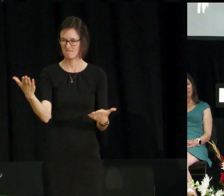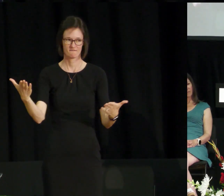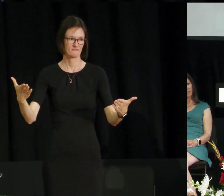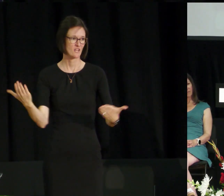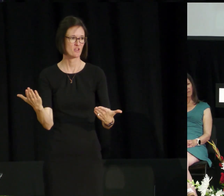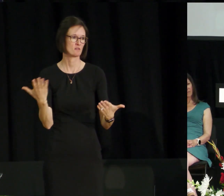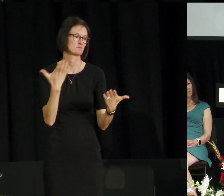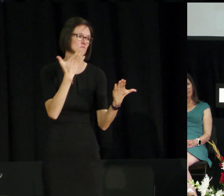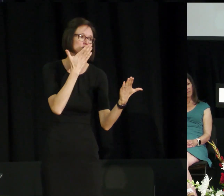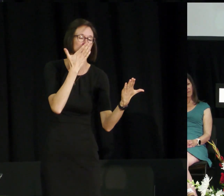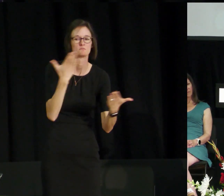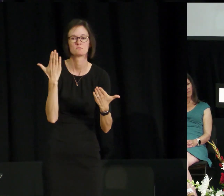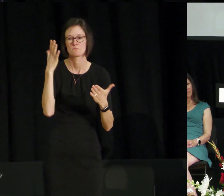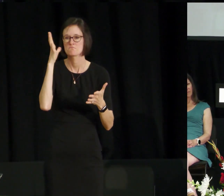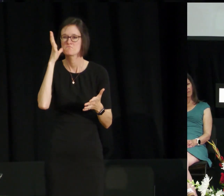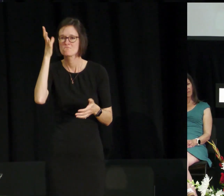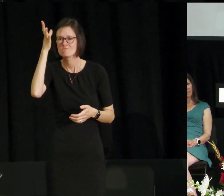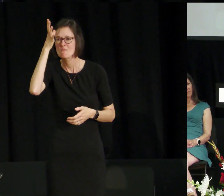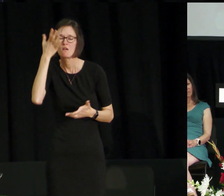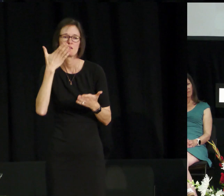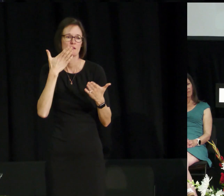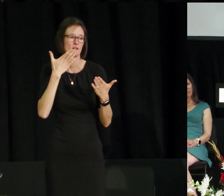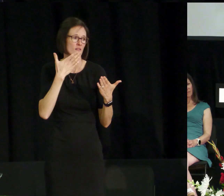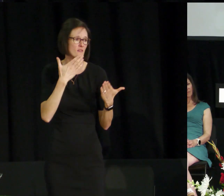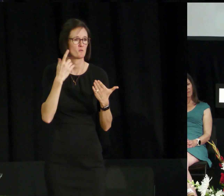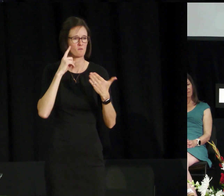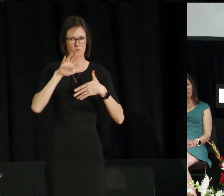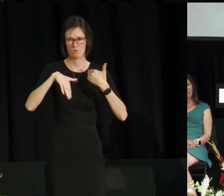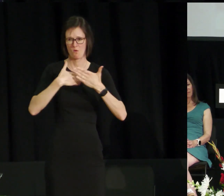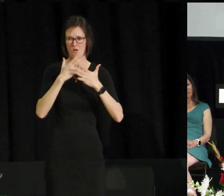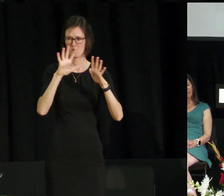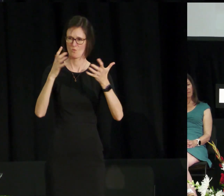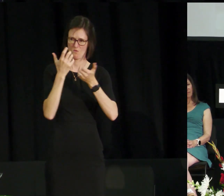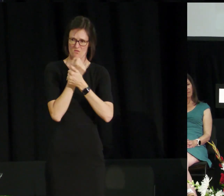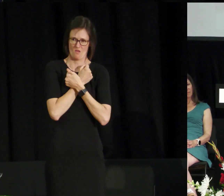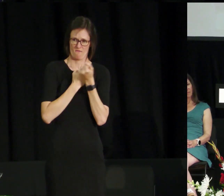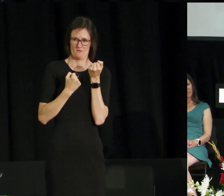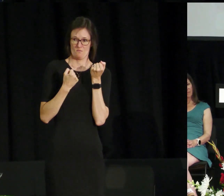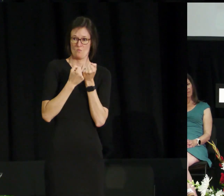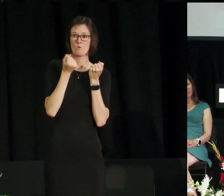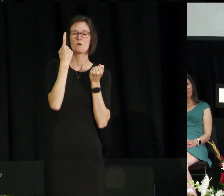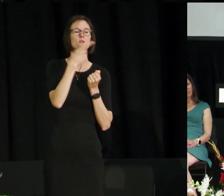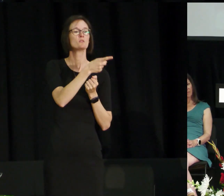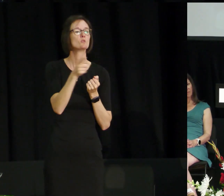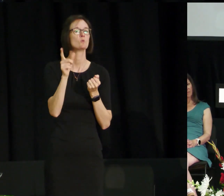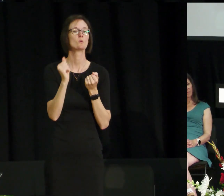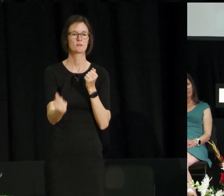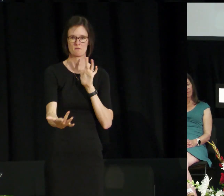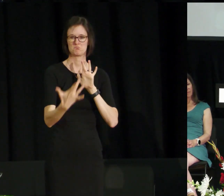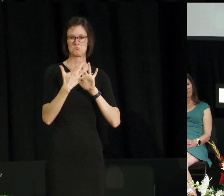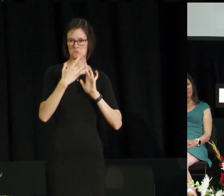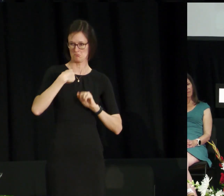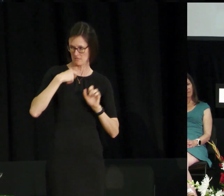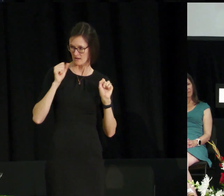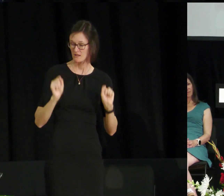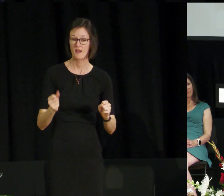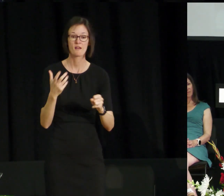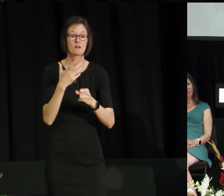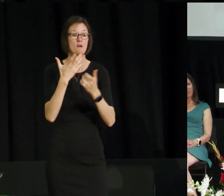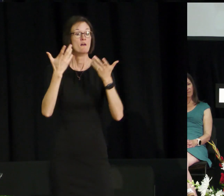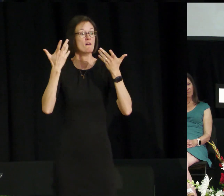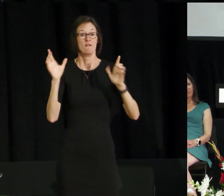you've all received And please feel free To call on me I am here for you And with that Congratulations Go